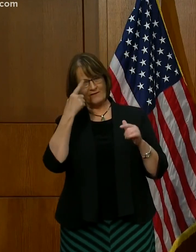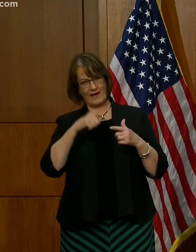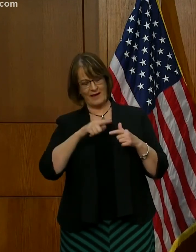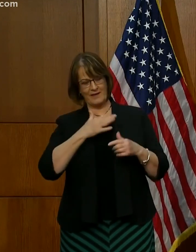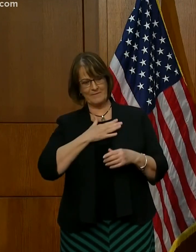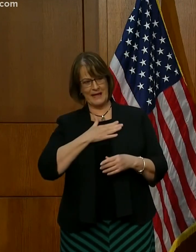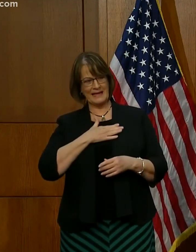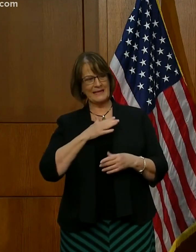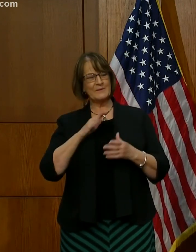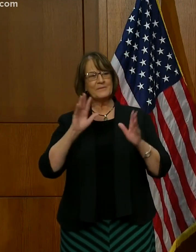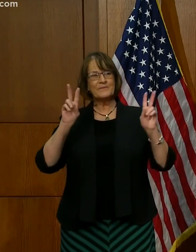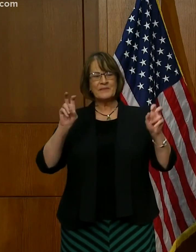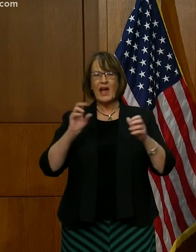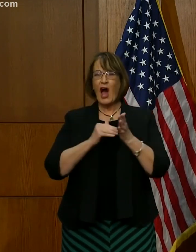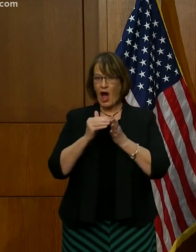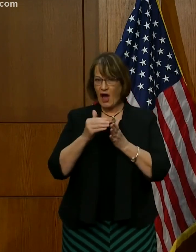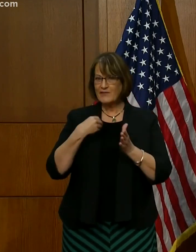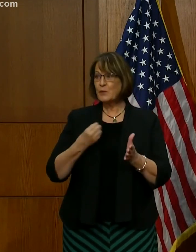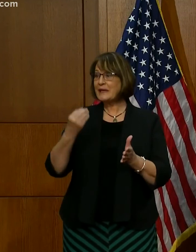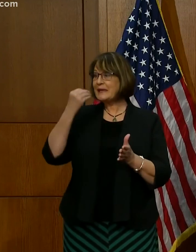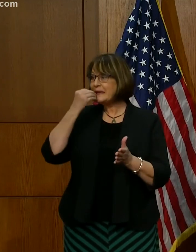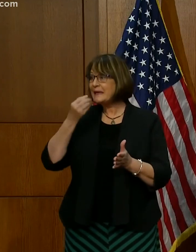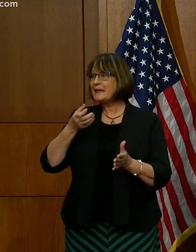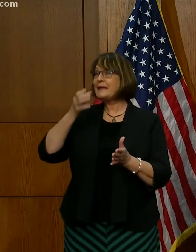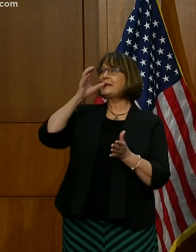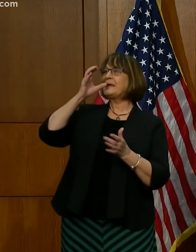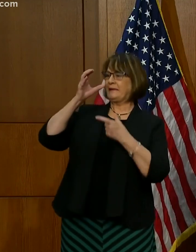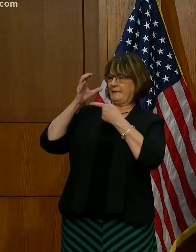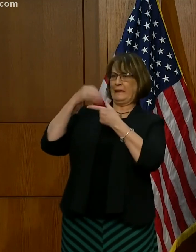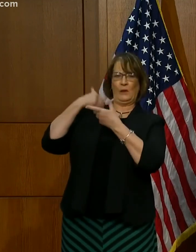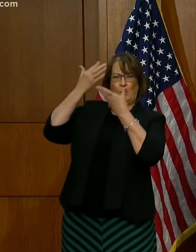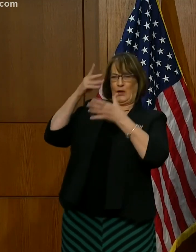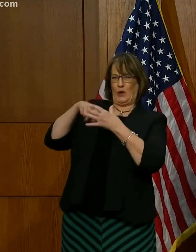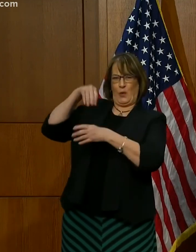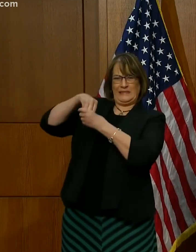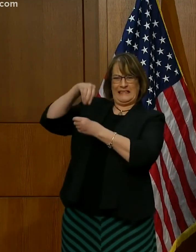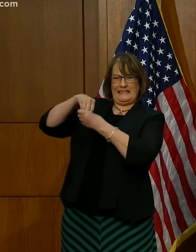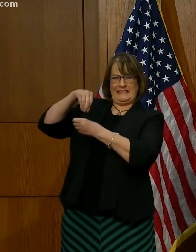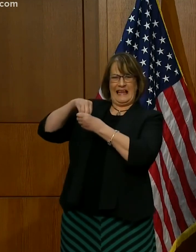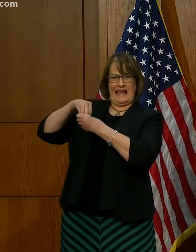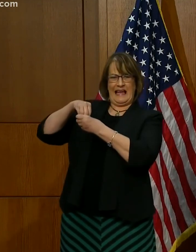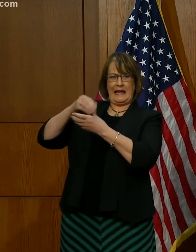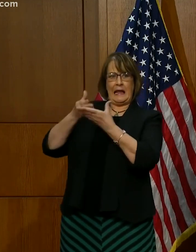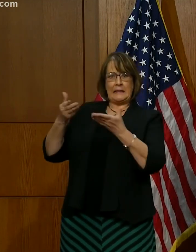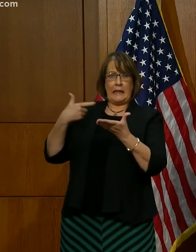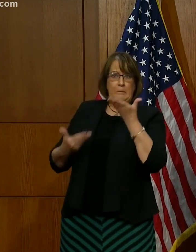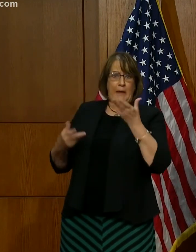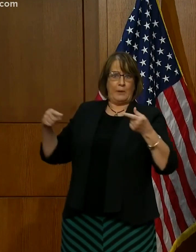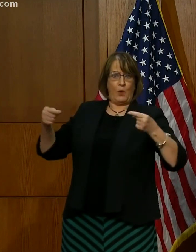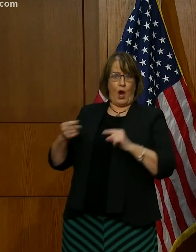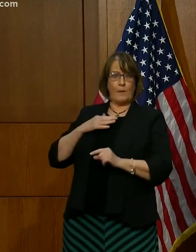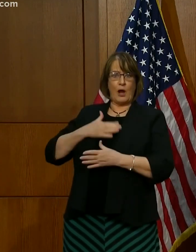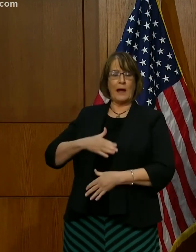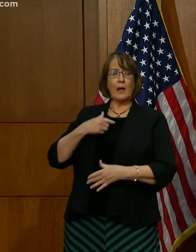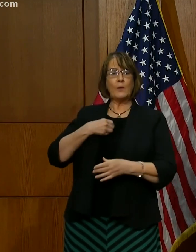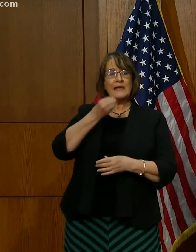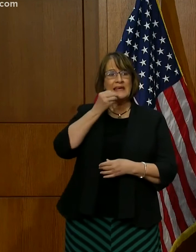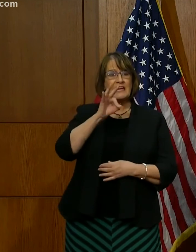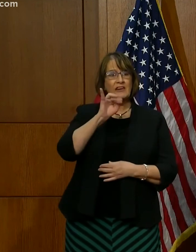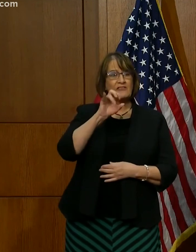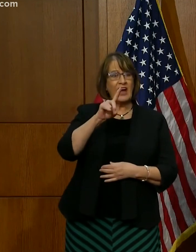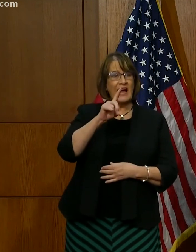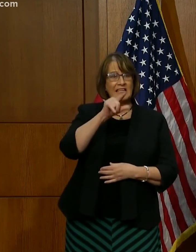Oftentimes we put in our bodies things we don't have a clue about, or things we know that will harm our bodies. For instance, when we eat fried chicken,